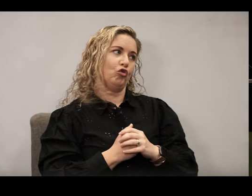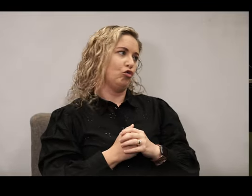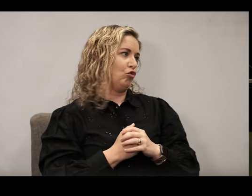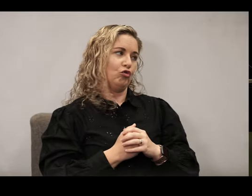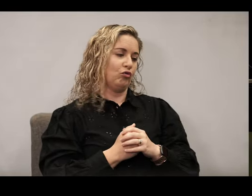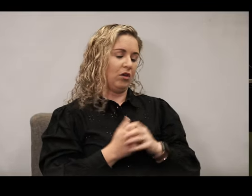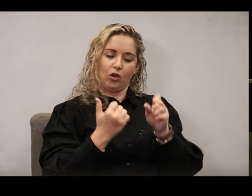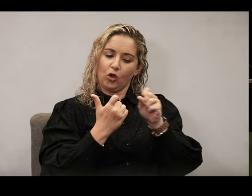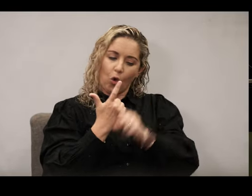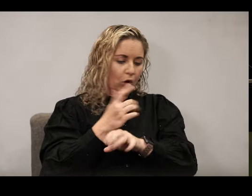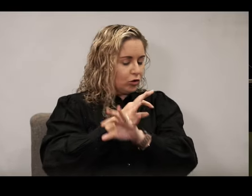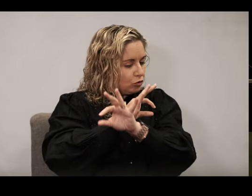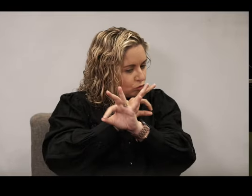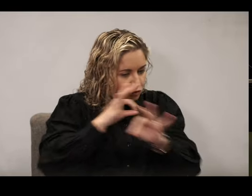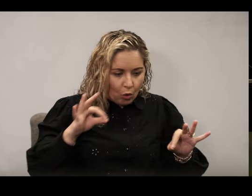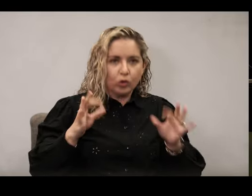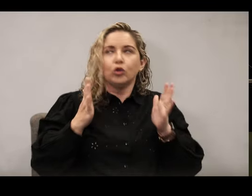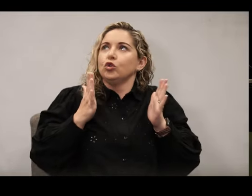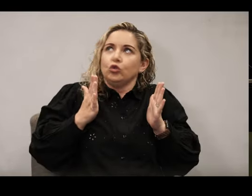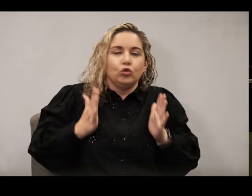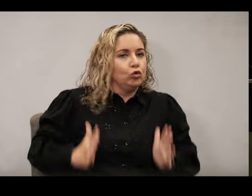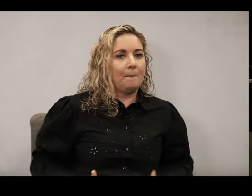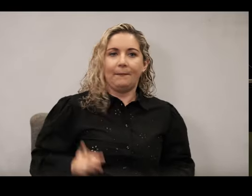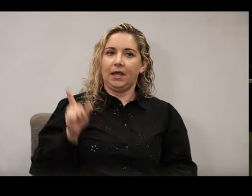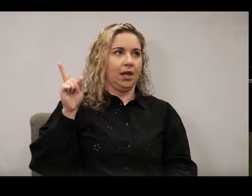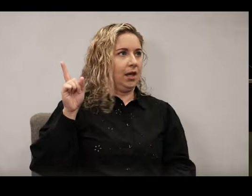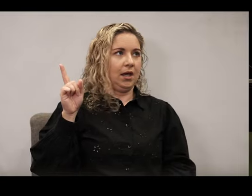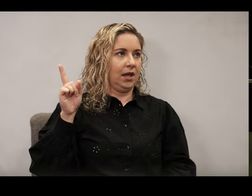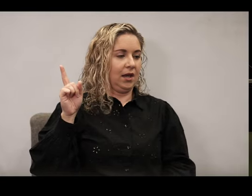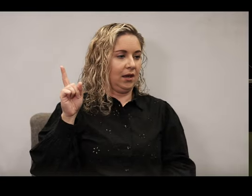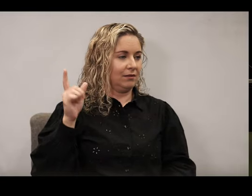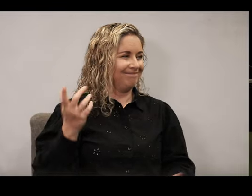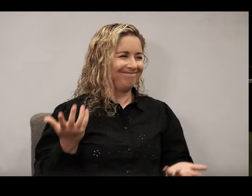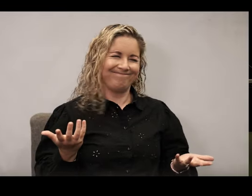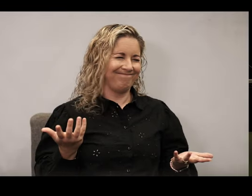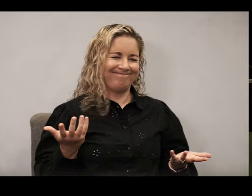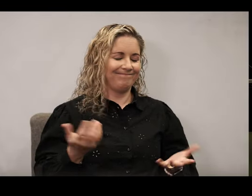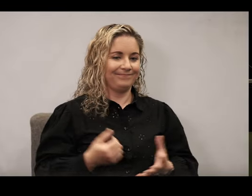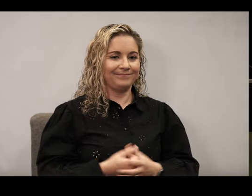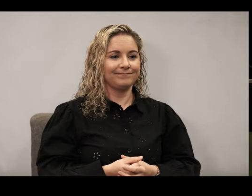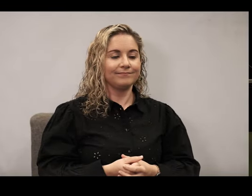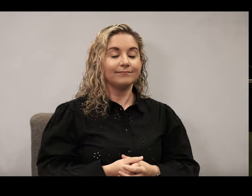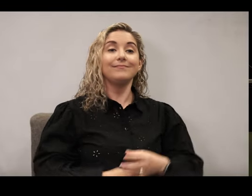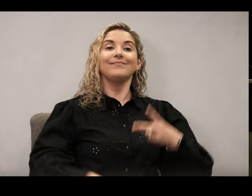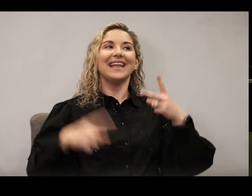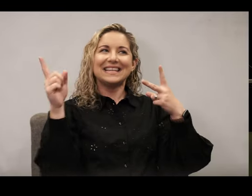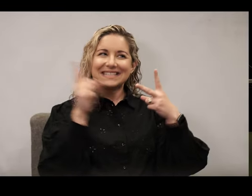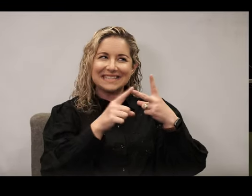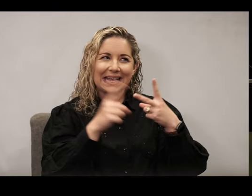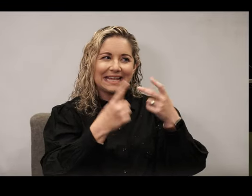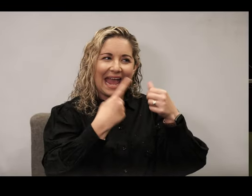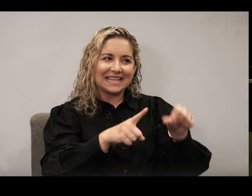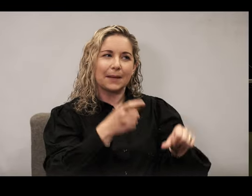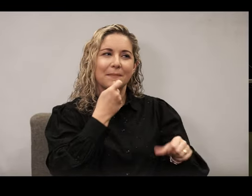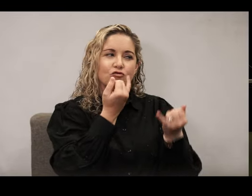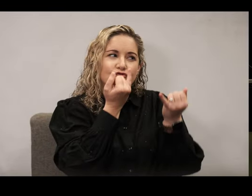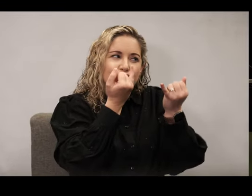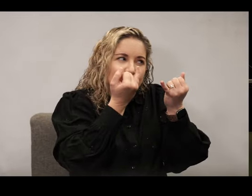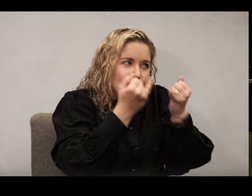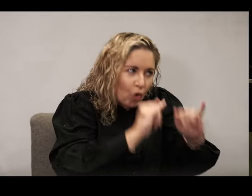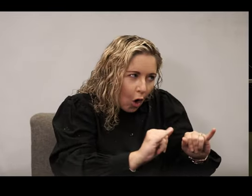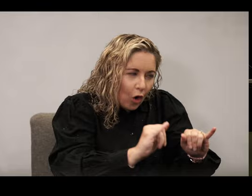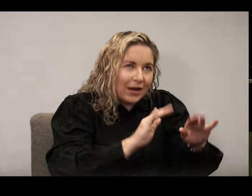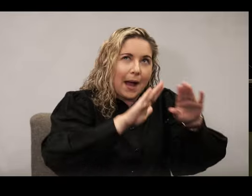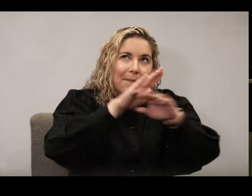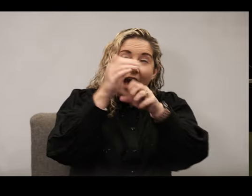wrongly approach trying to work out what it means to be created in the image of God. They look at us humans and work back to God. The second way I think people wrongly approach what it means to work